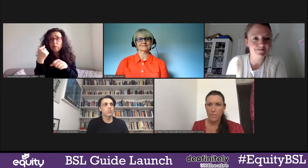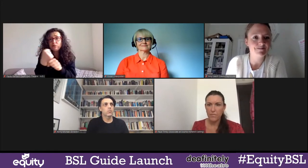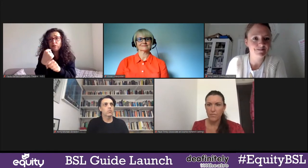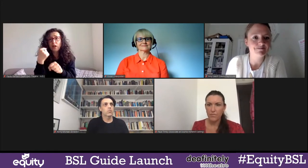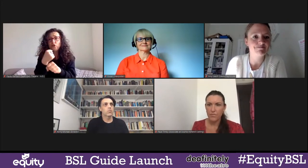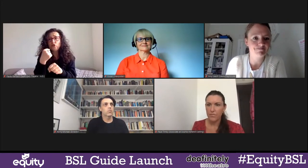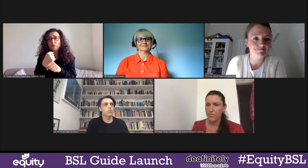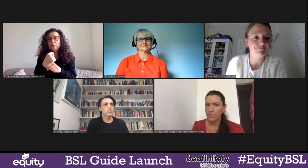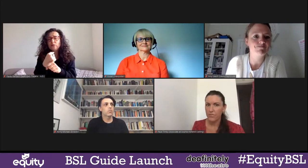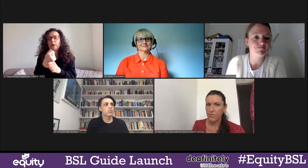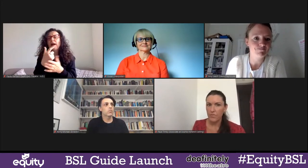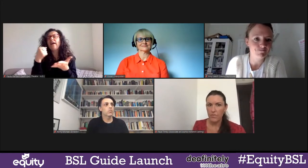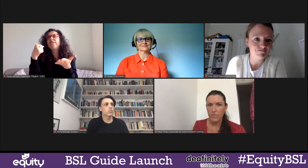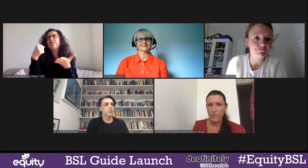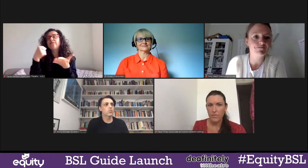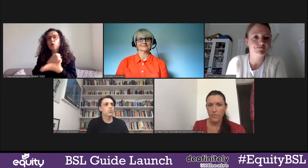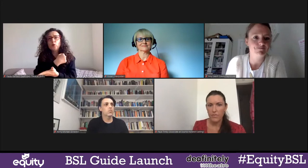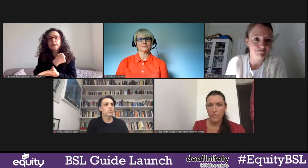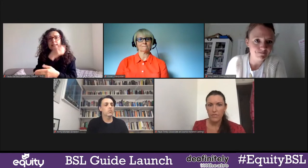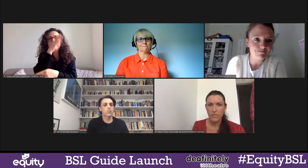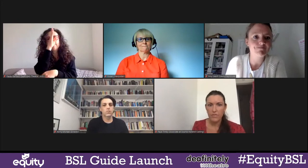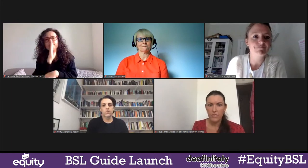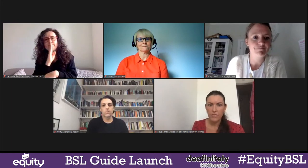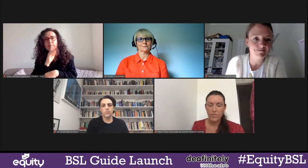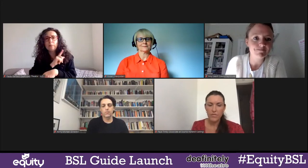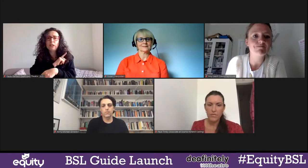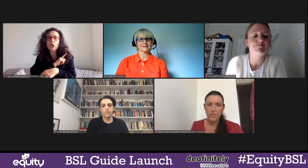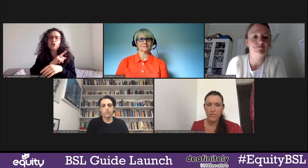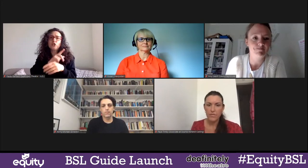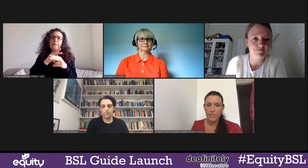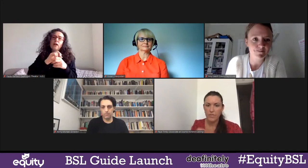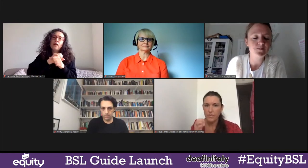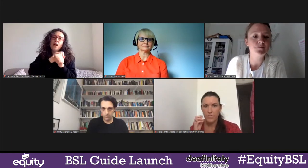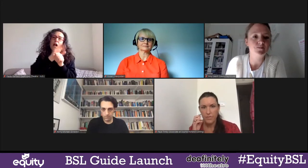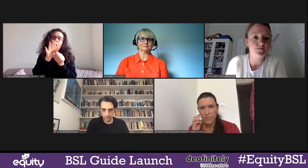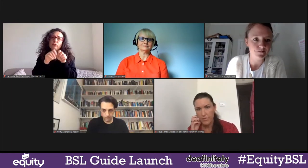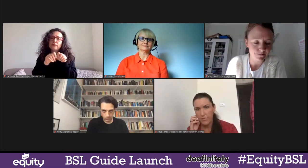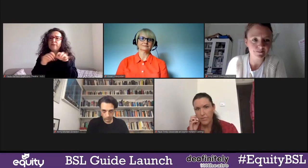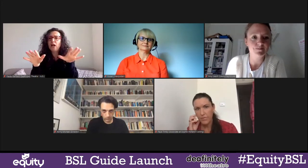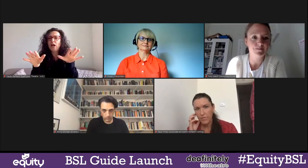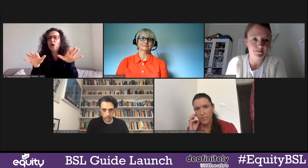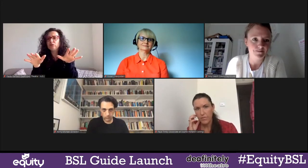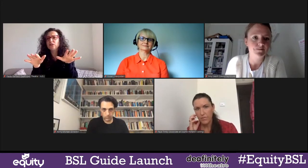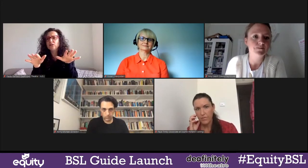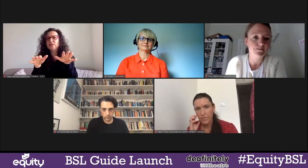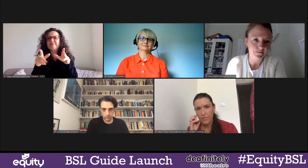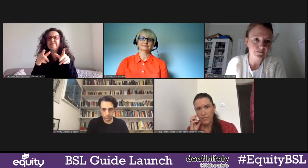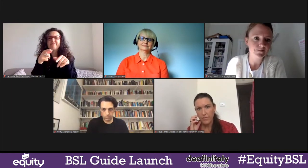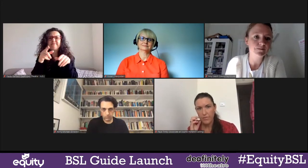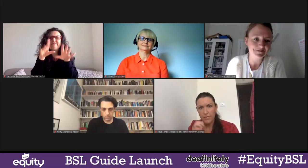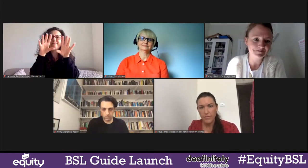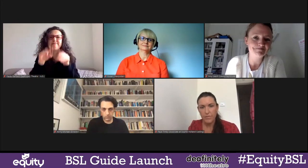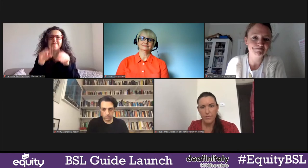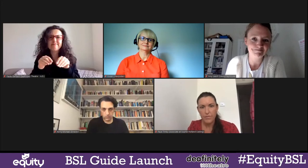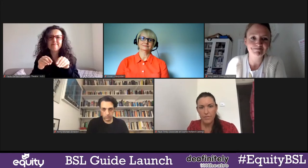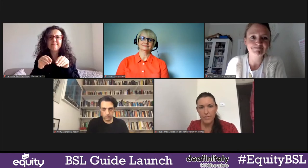brilliant to see so many deaf actors involved in one production. I'm so sad that your run was cut short due to